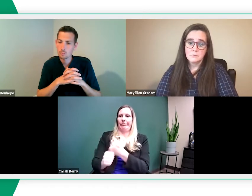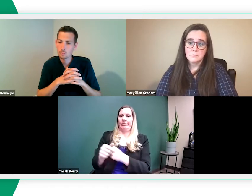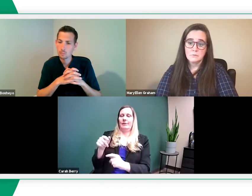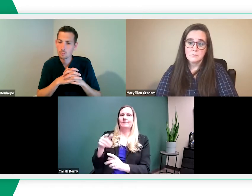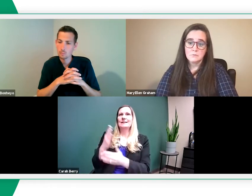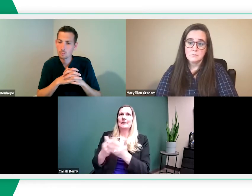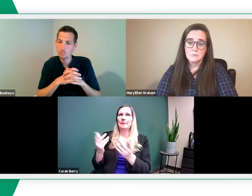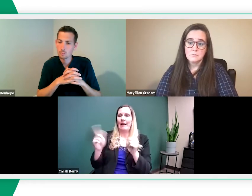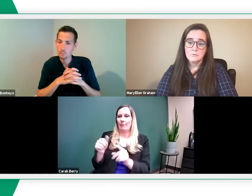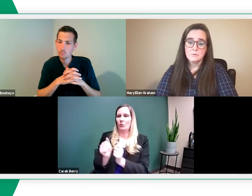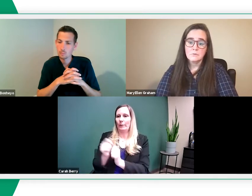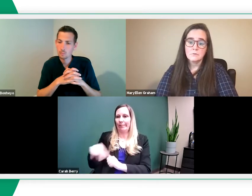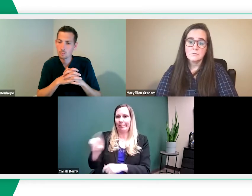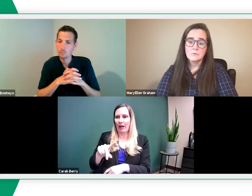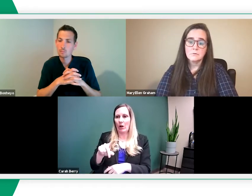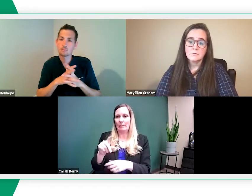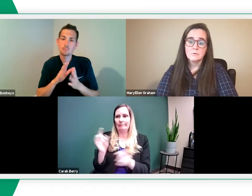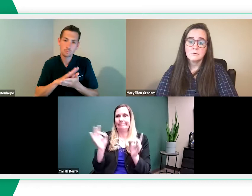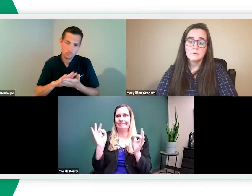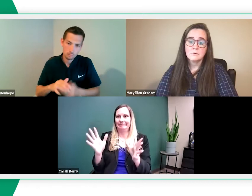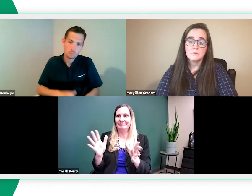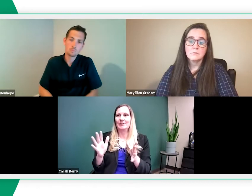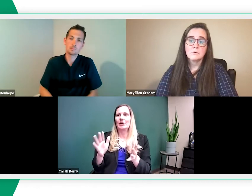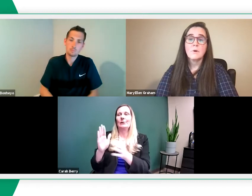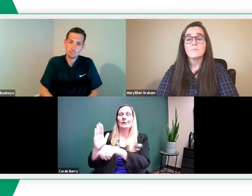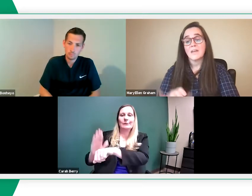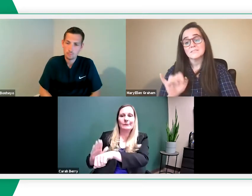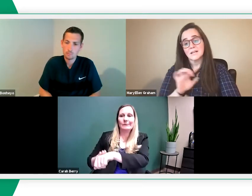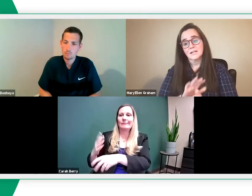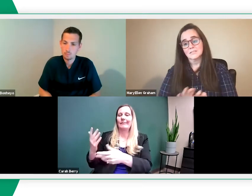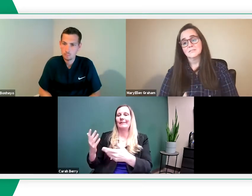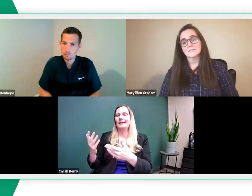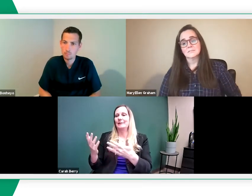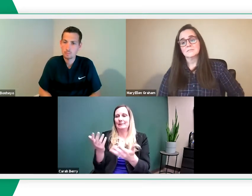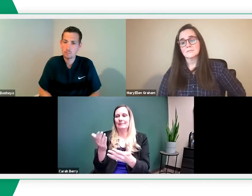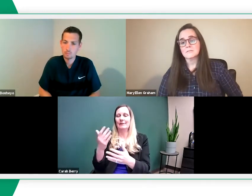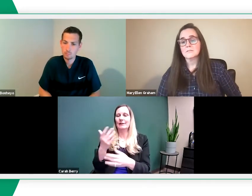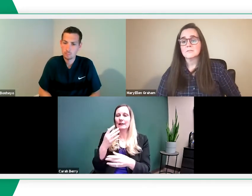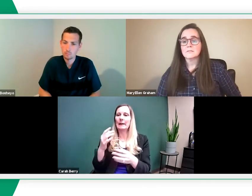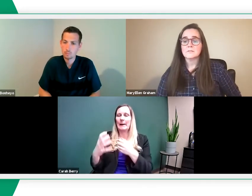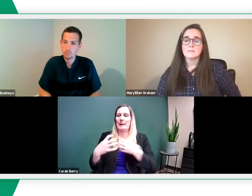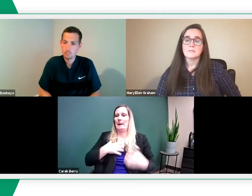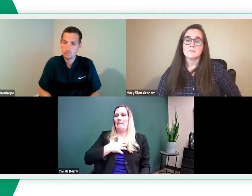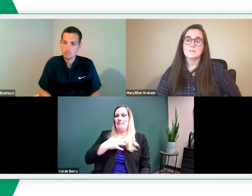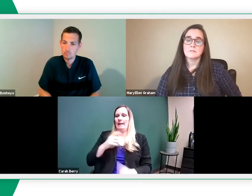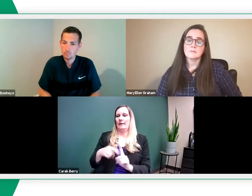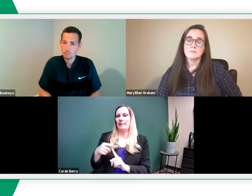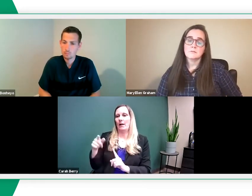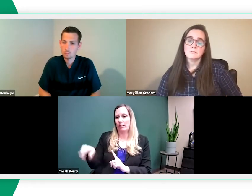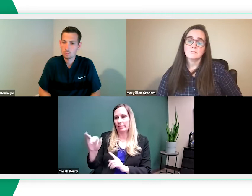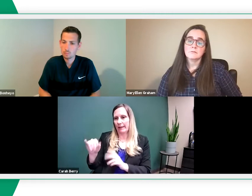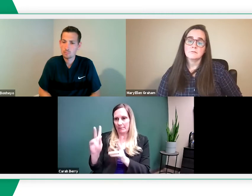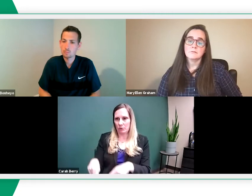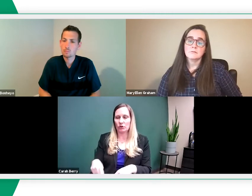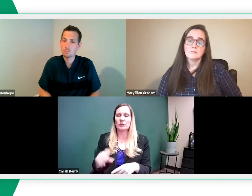that person had anything that was filed against them, and it would caution you against